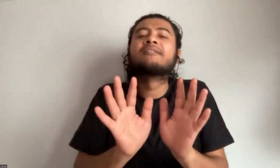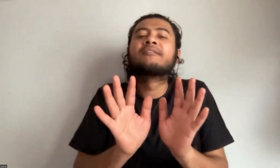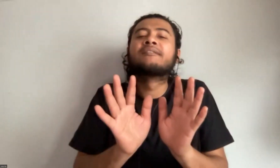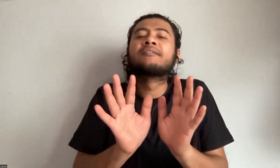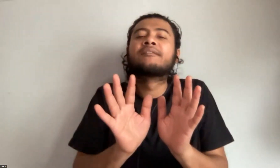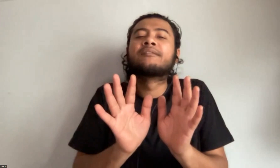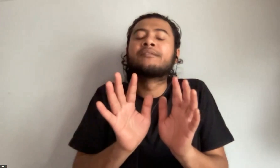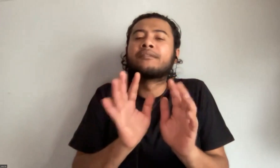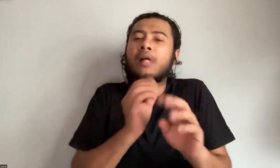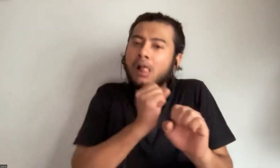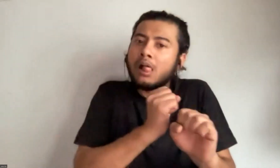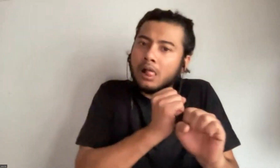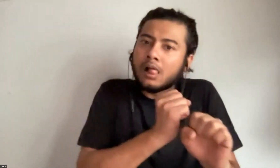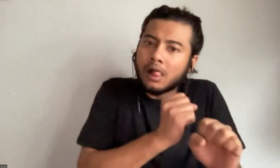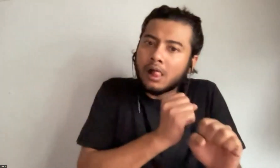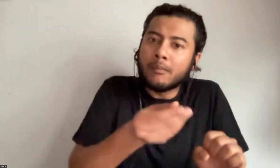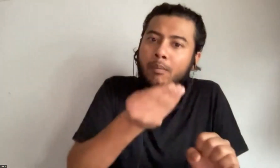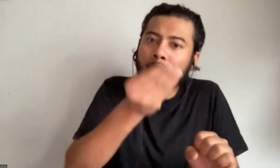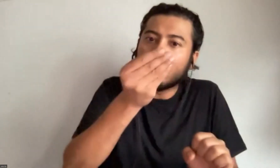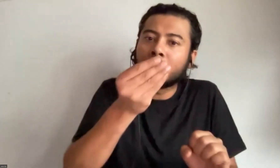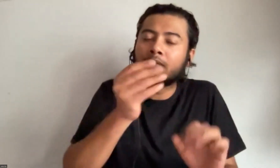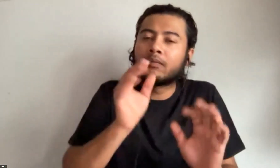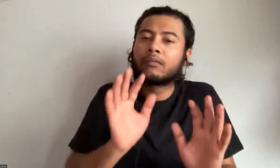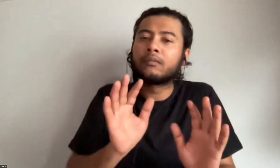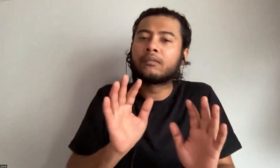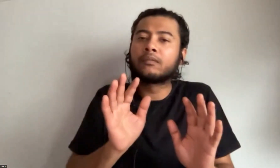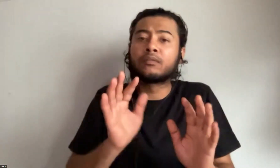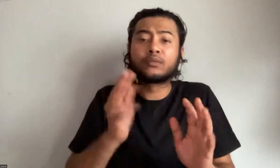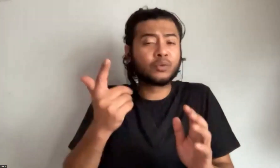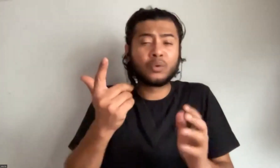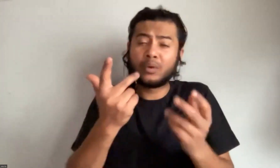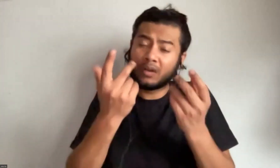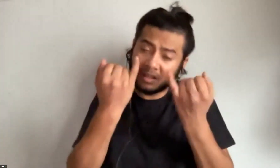it becomes impure. So do you understand that?